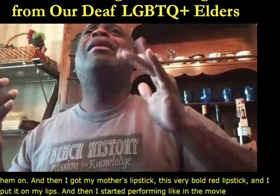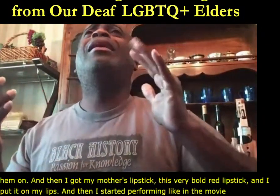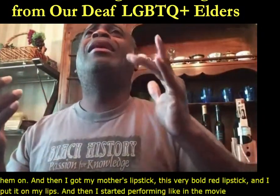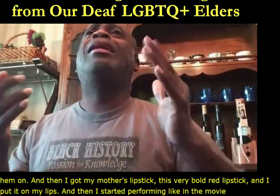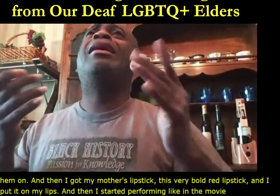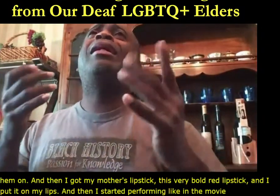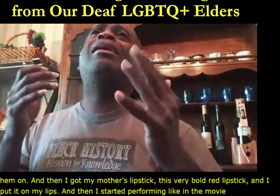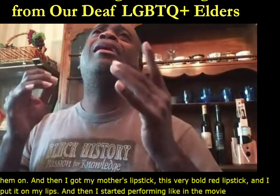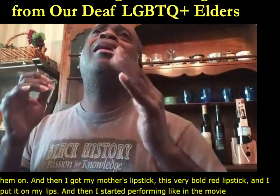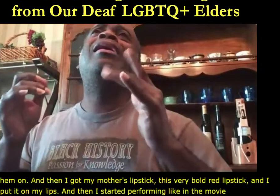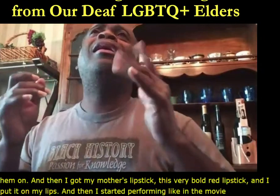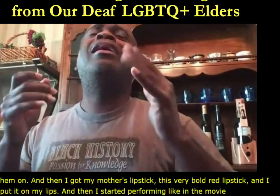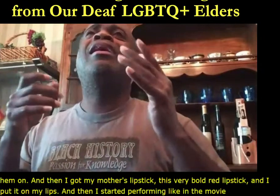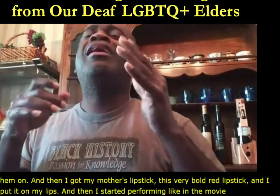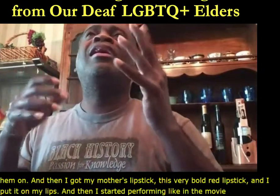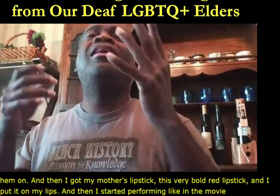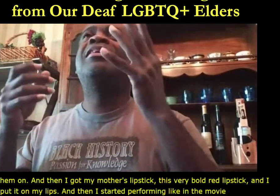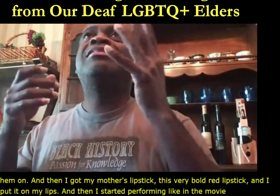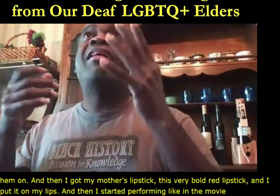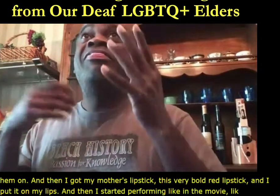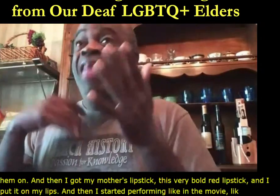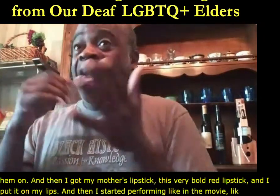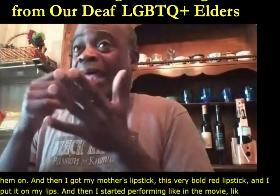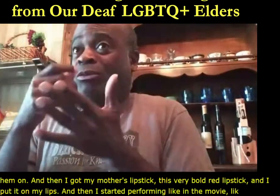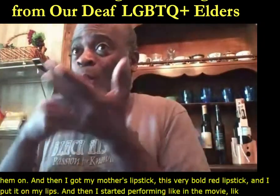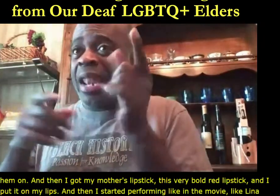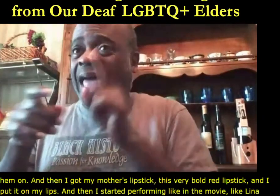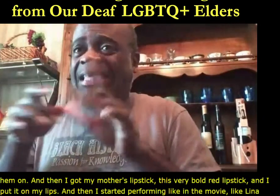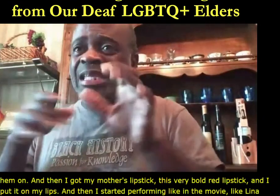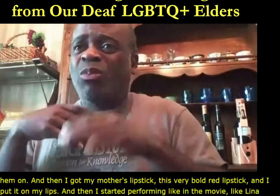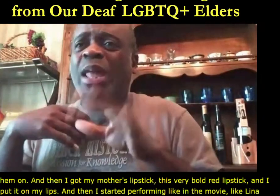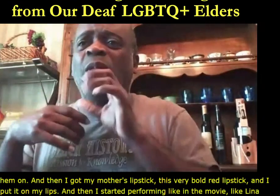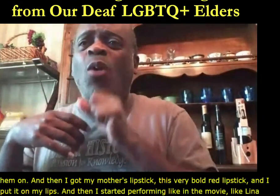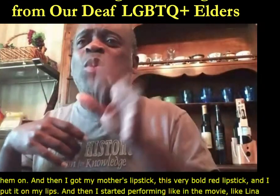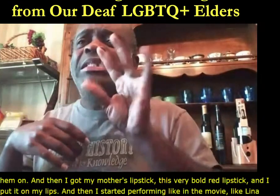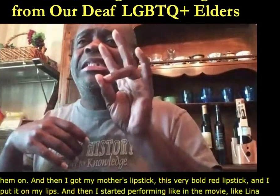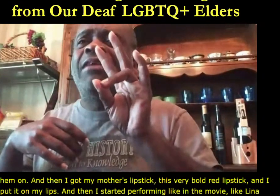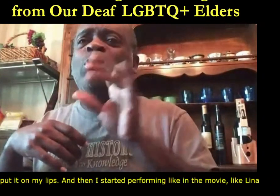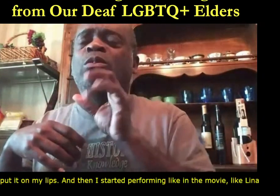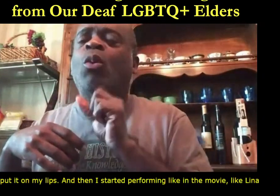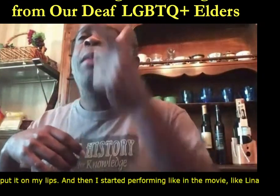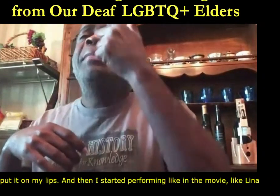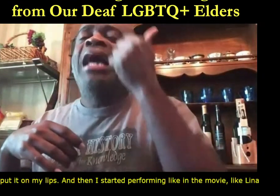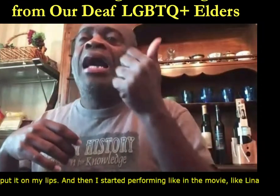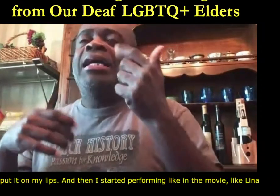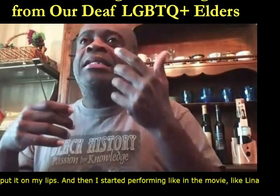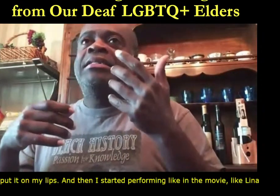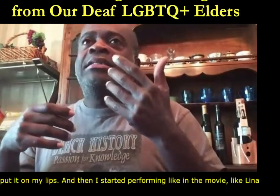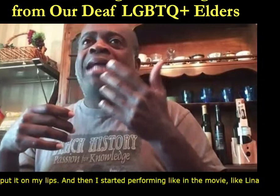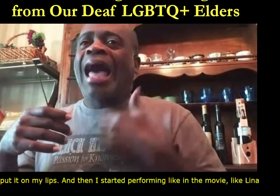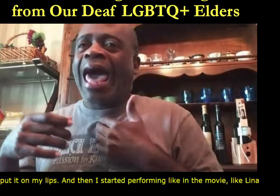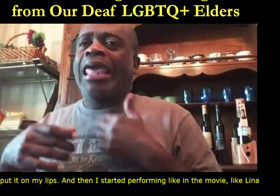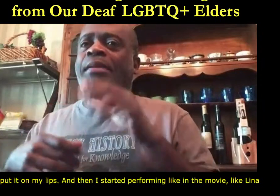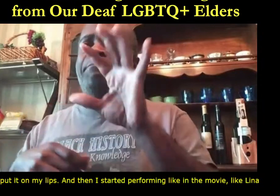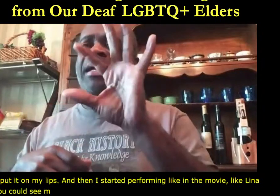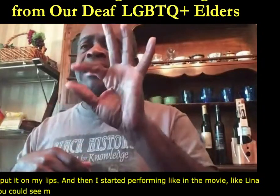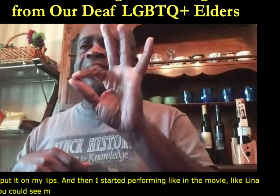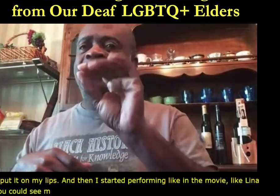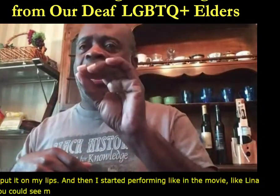you could see me just acting the whole the way she sang the way she performed i was seven years old